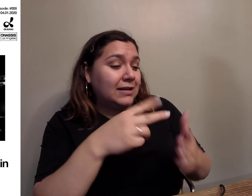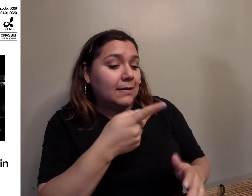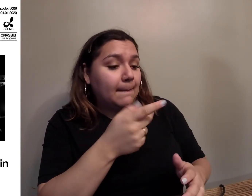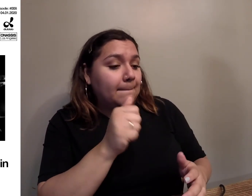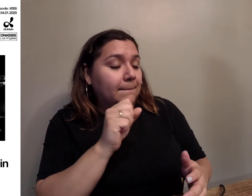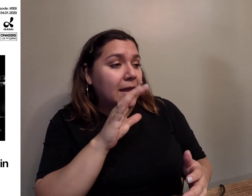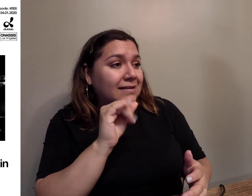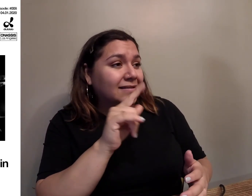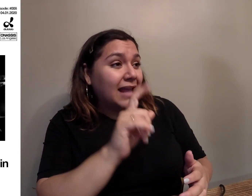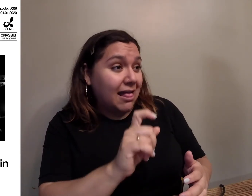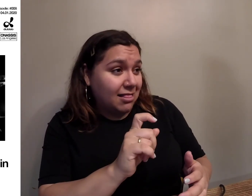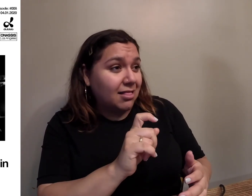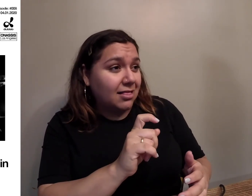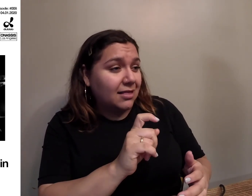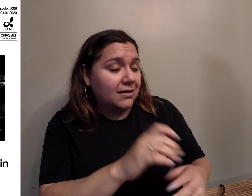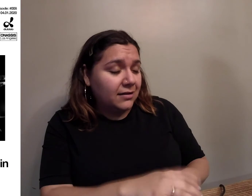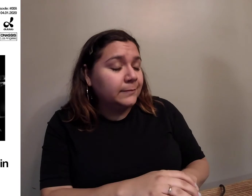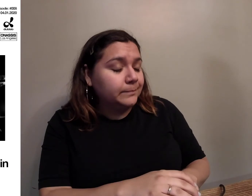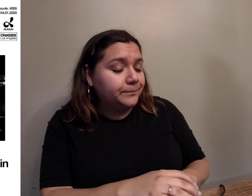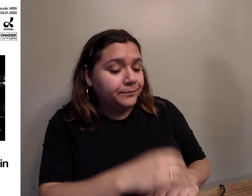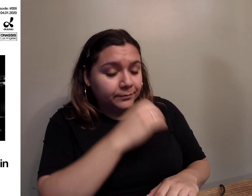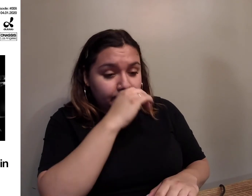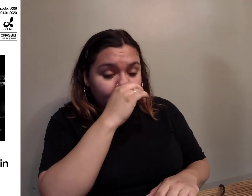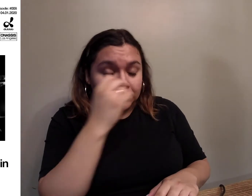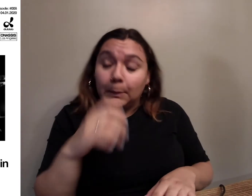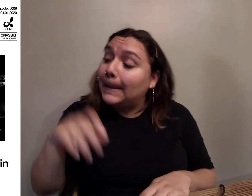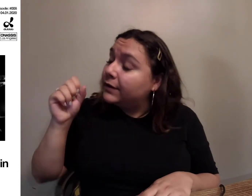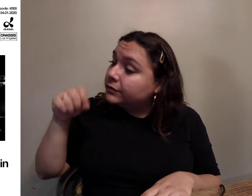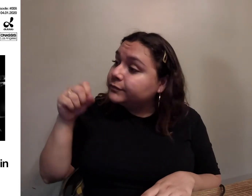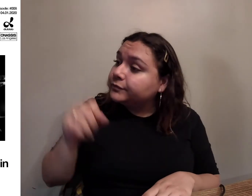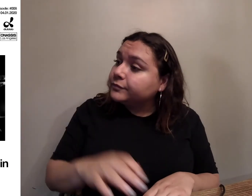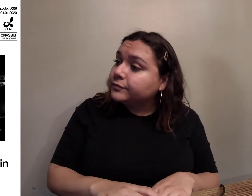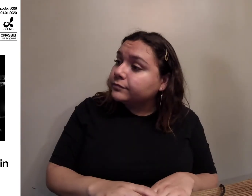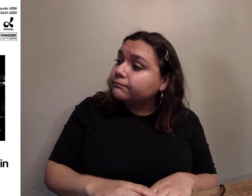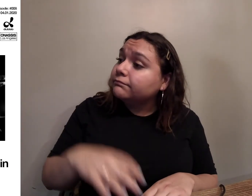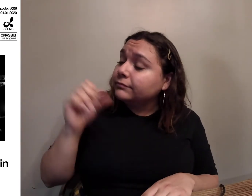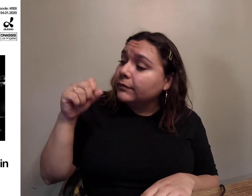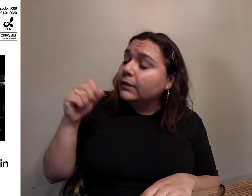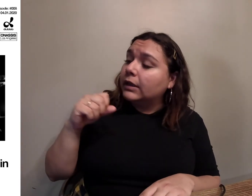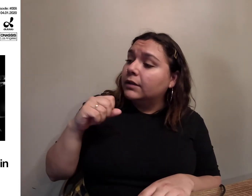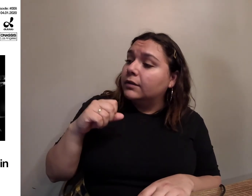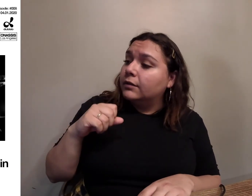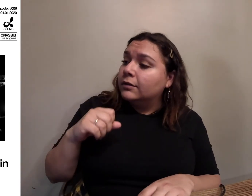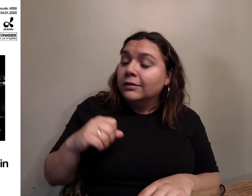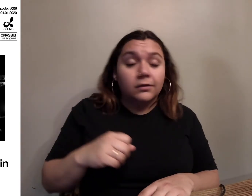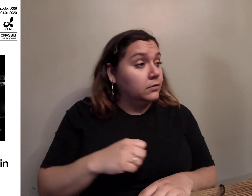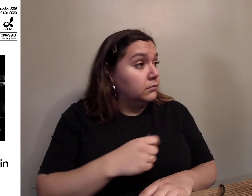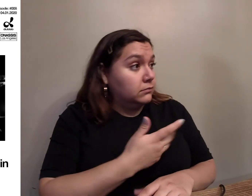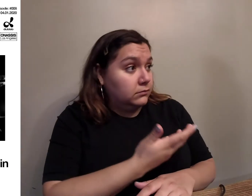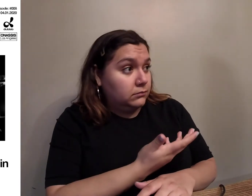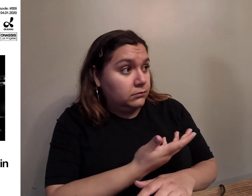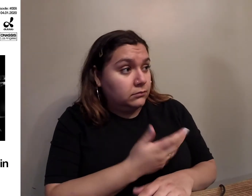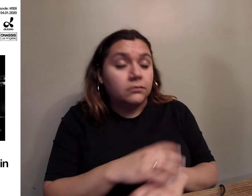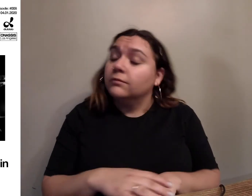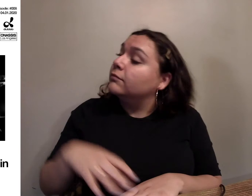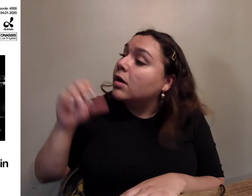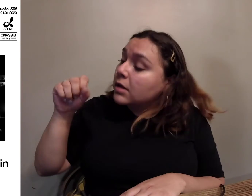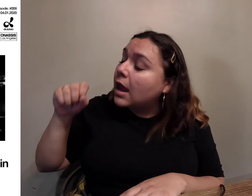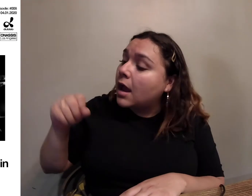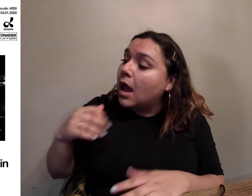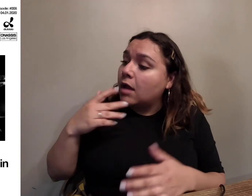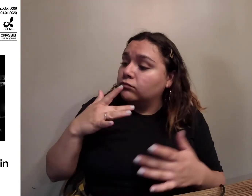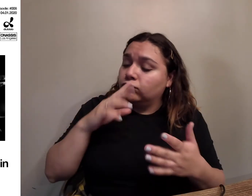be probably on your mind at this moment. Yeah. Yeah. Is he? Yeah, he